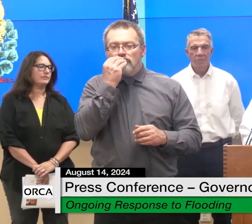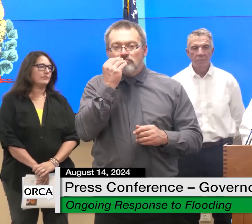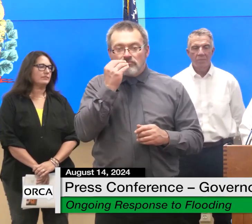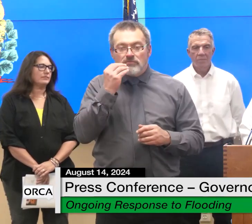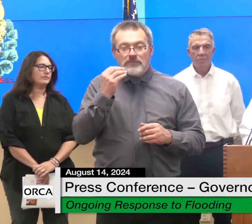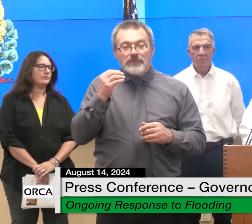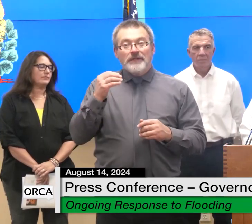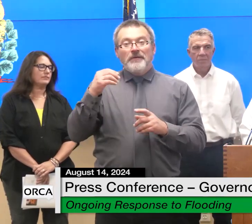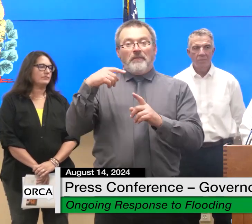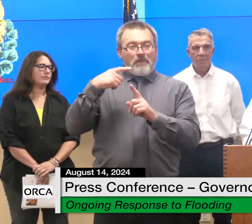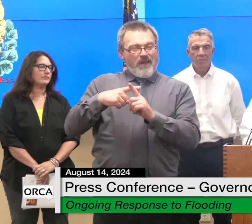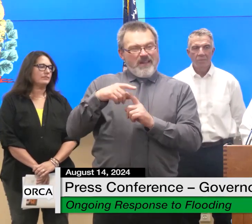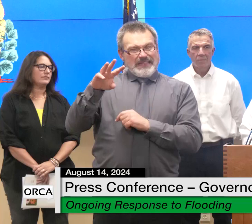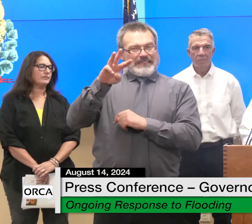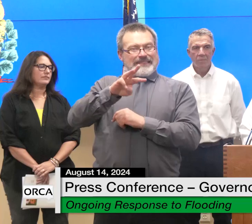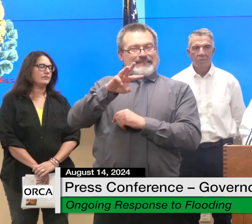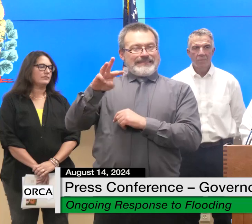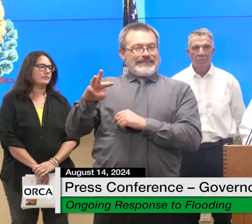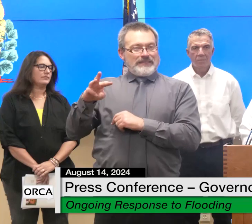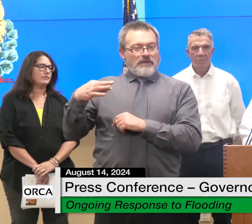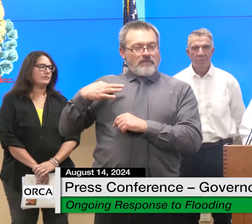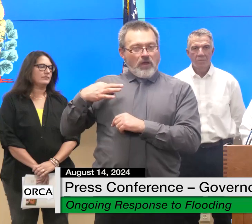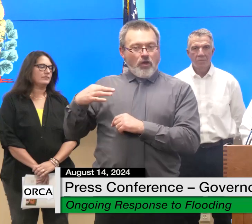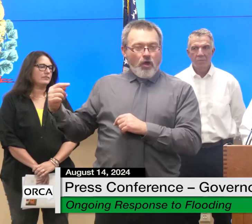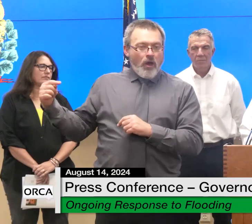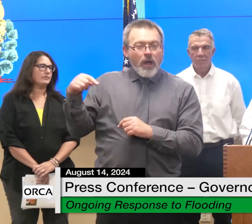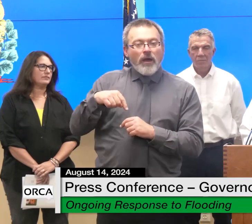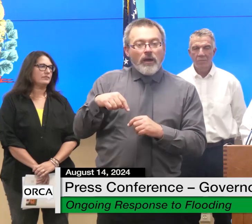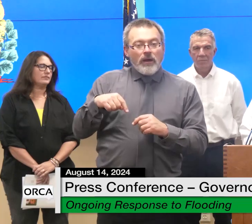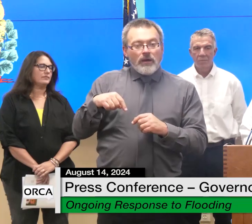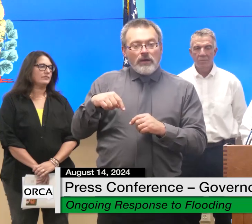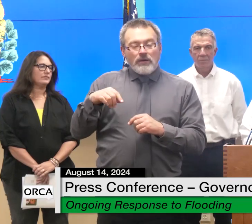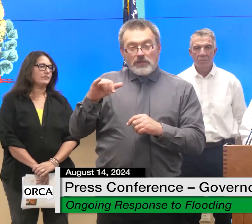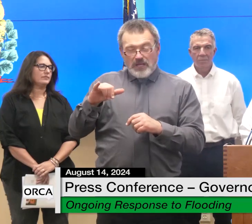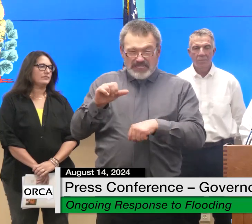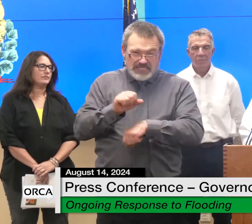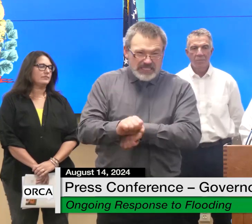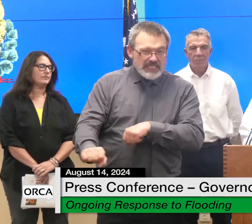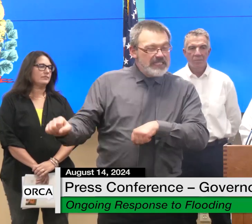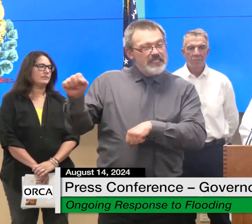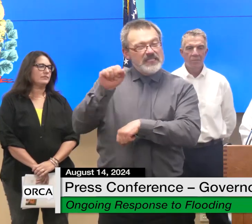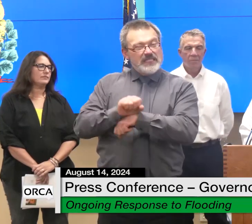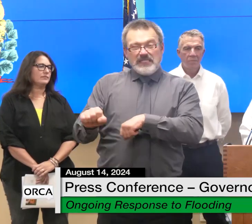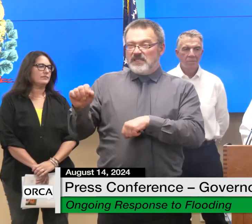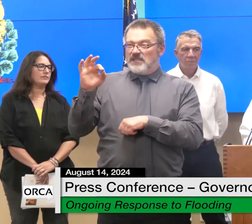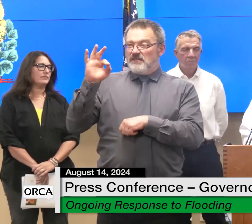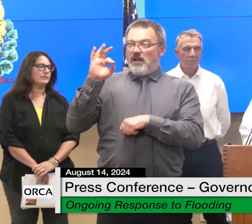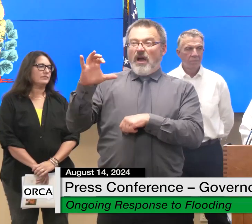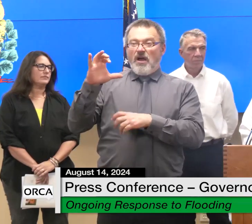volunteers logging over 900 hours of mucking out homes impacted by the flood.